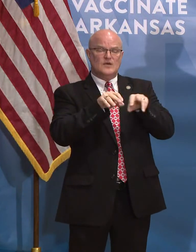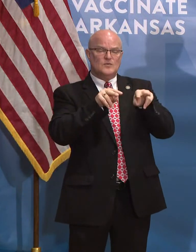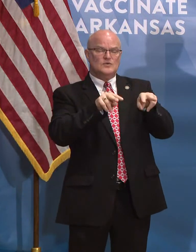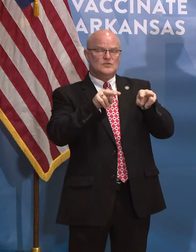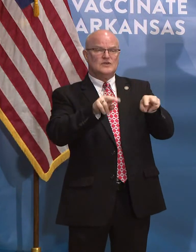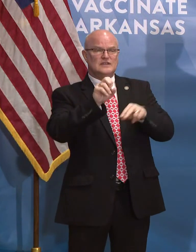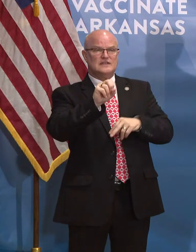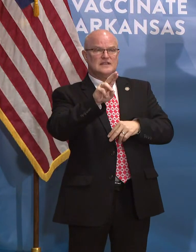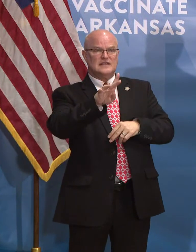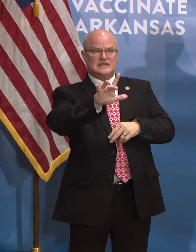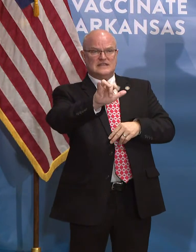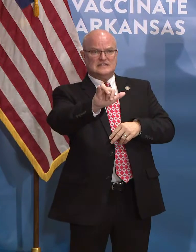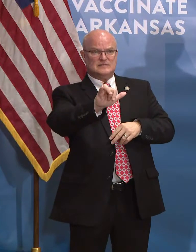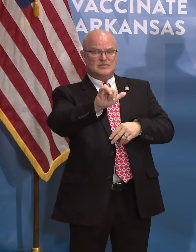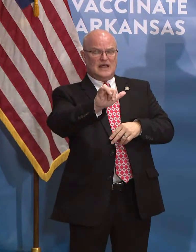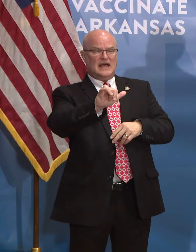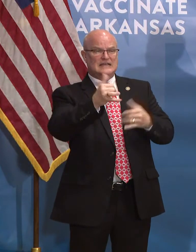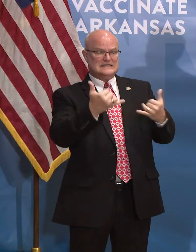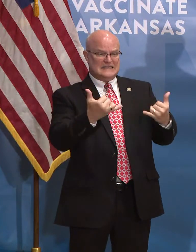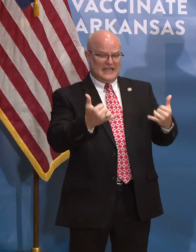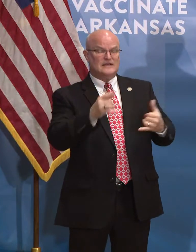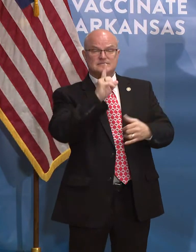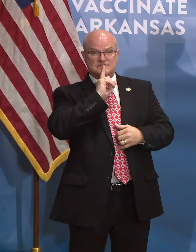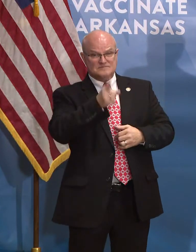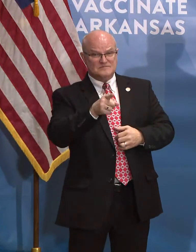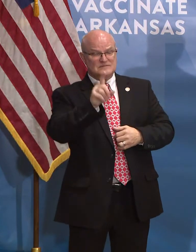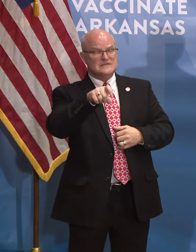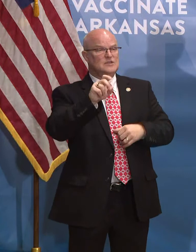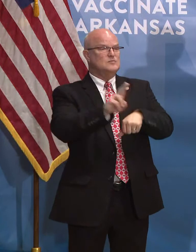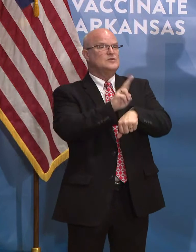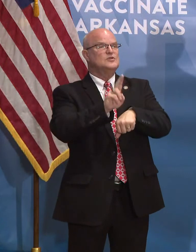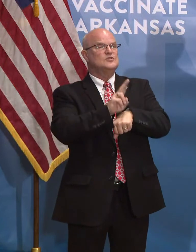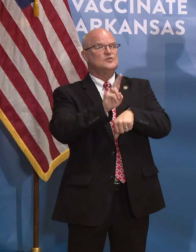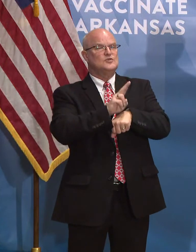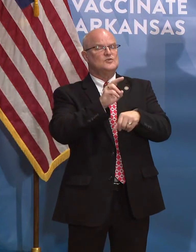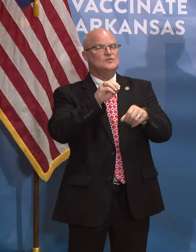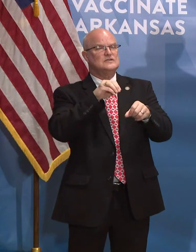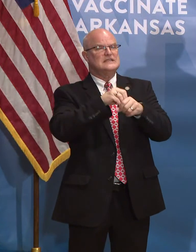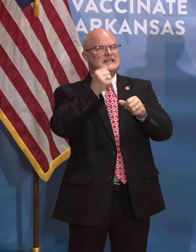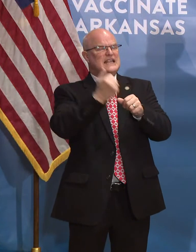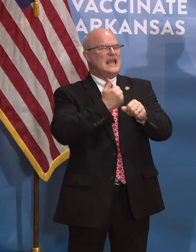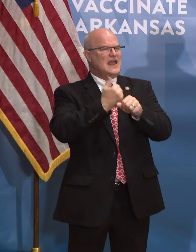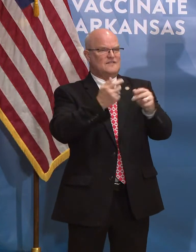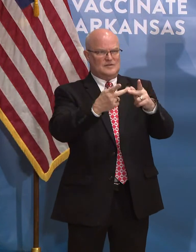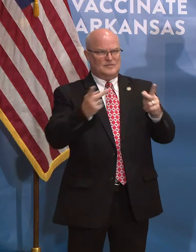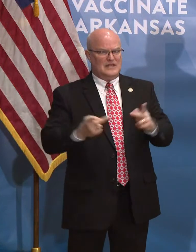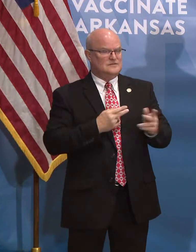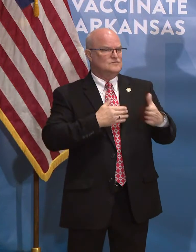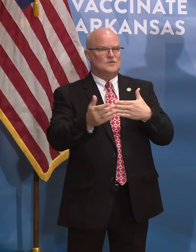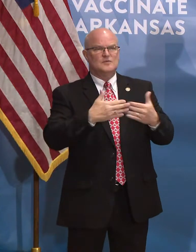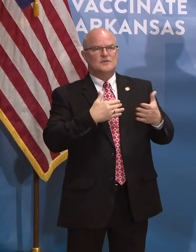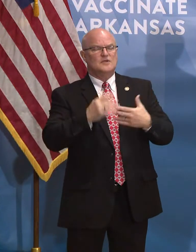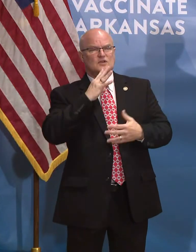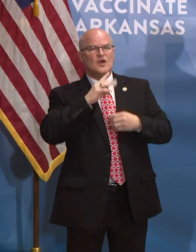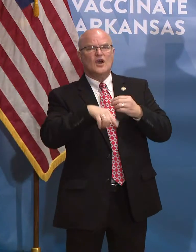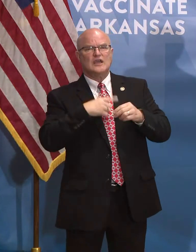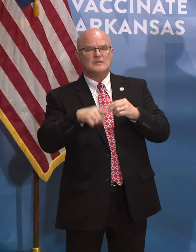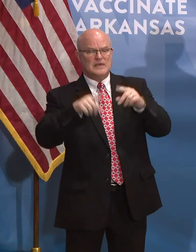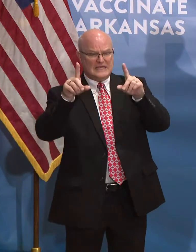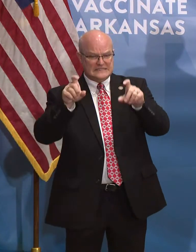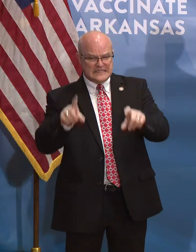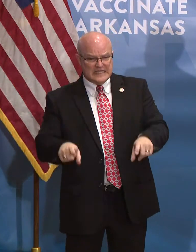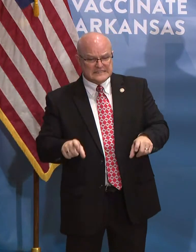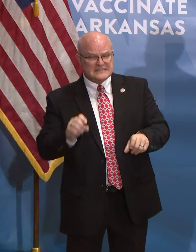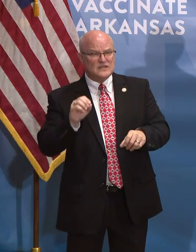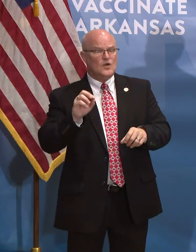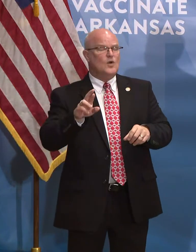supply chain. So absolutely, that needs to be used in every respect, whether you're talking about testing or